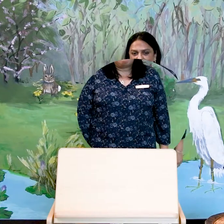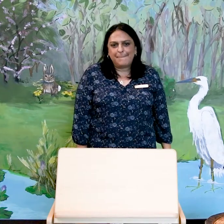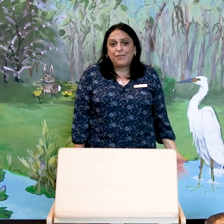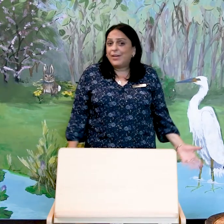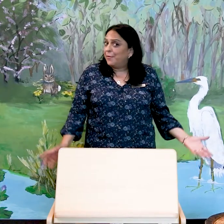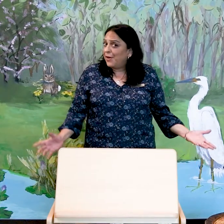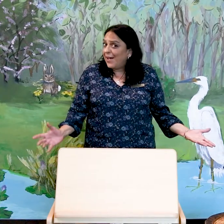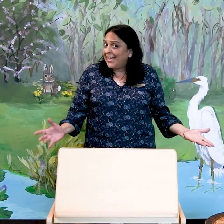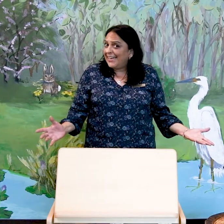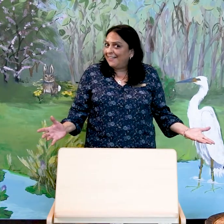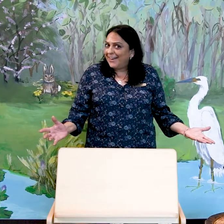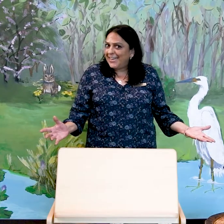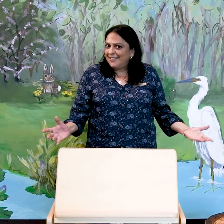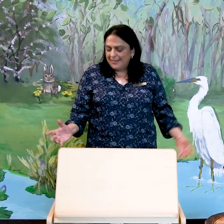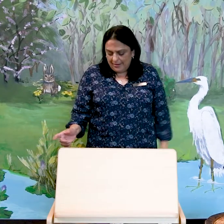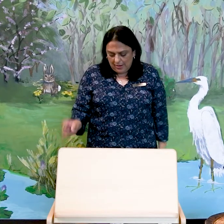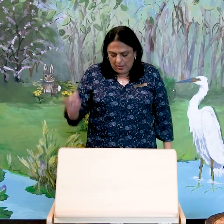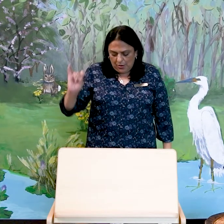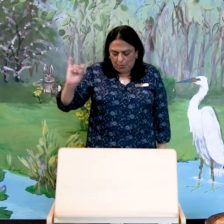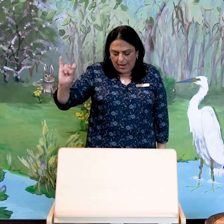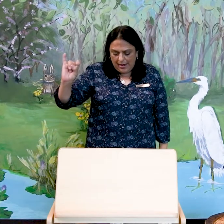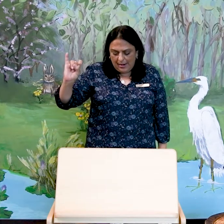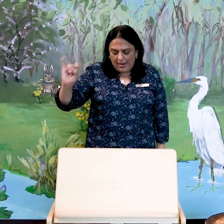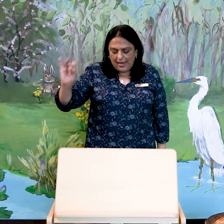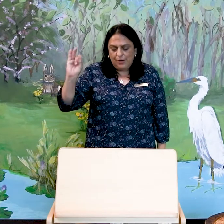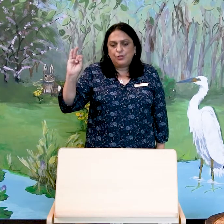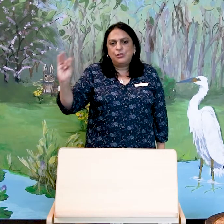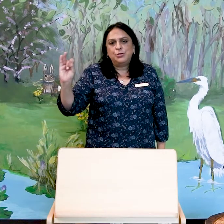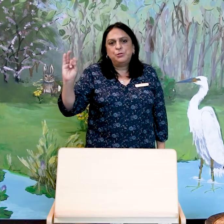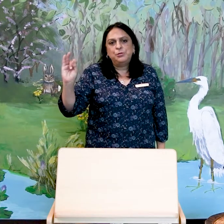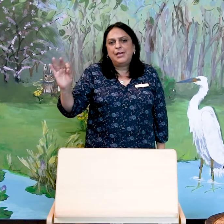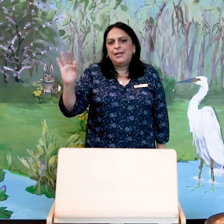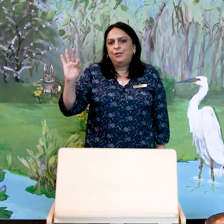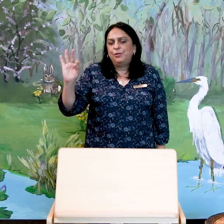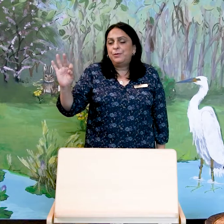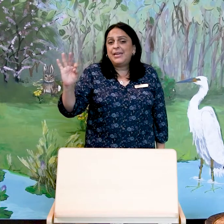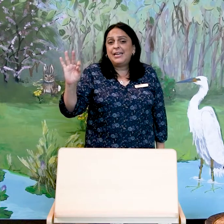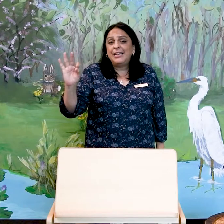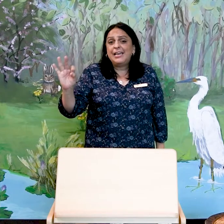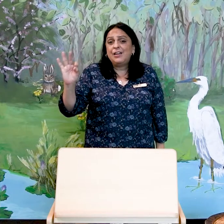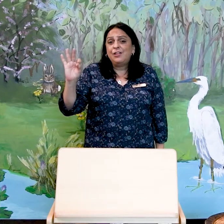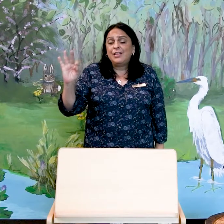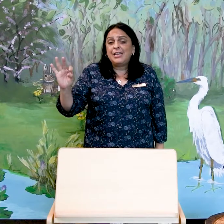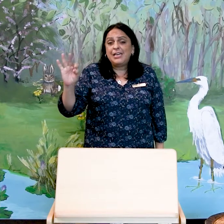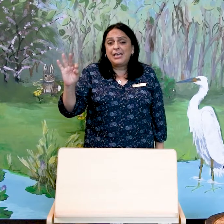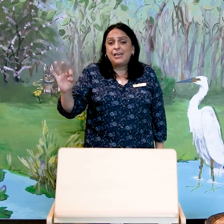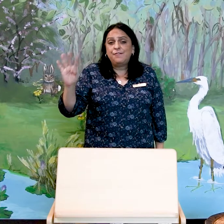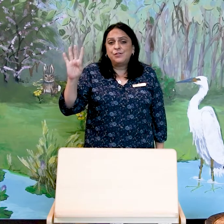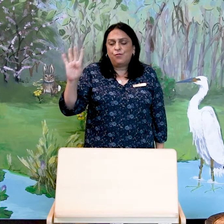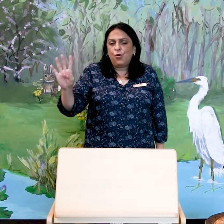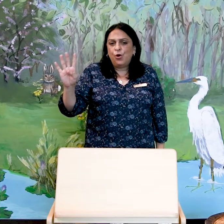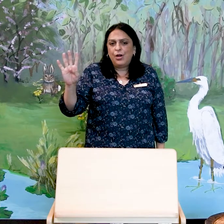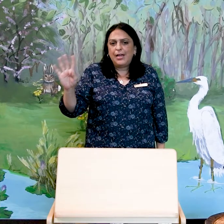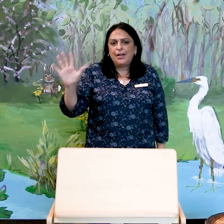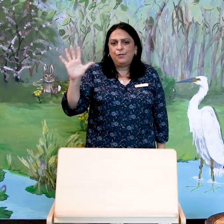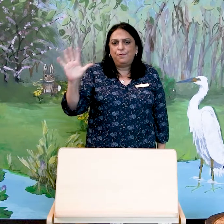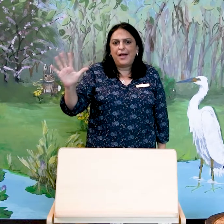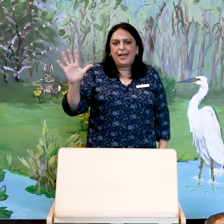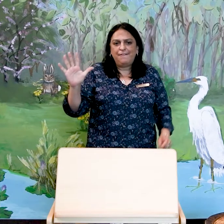So here we go again, ready? One little, two little, three little leaves, four little, five